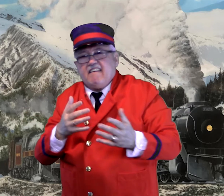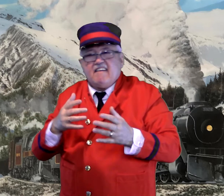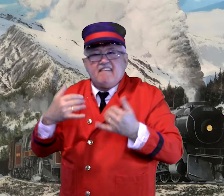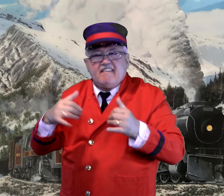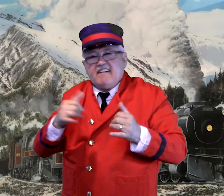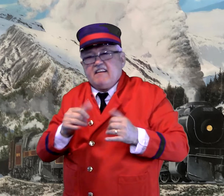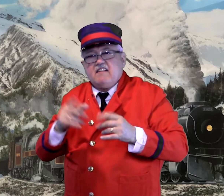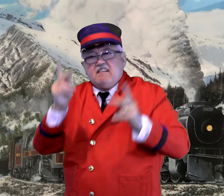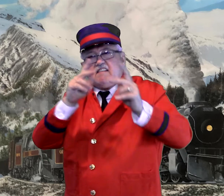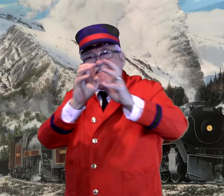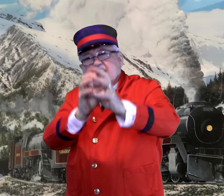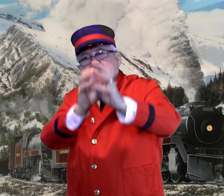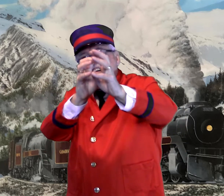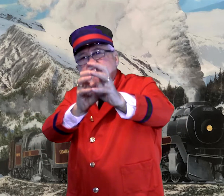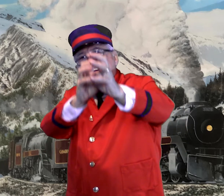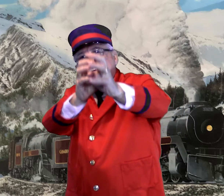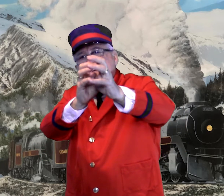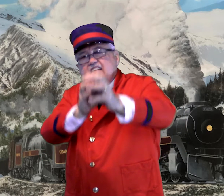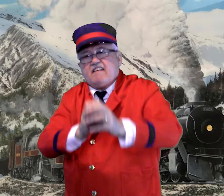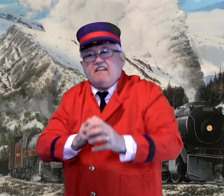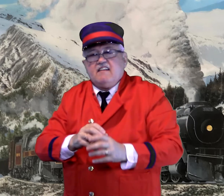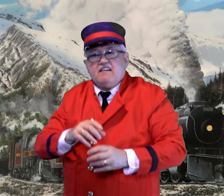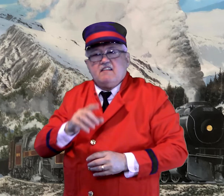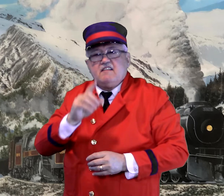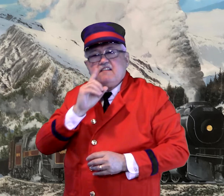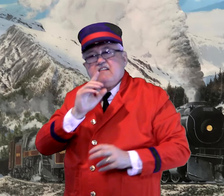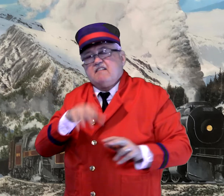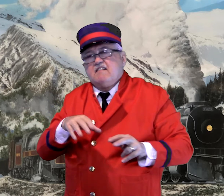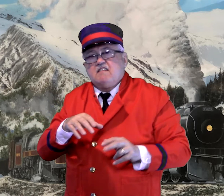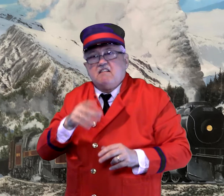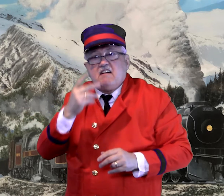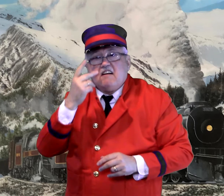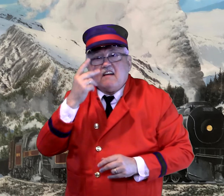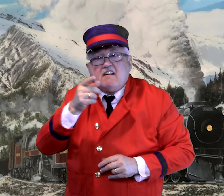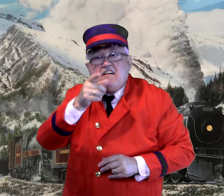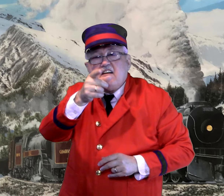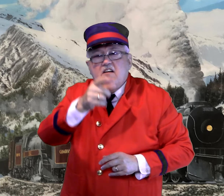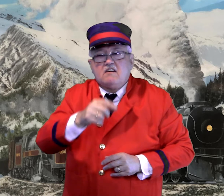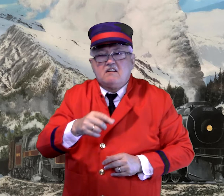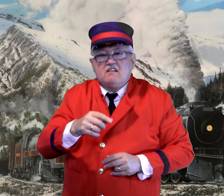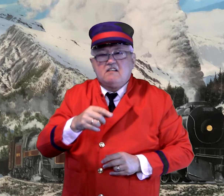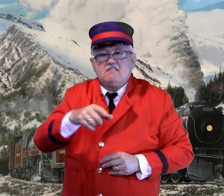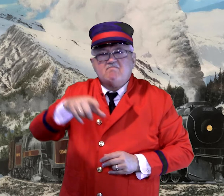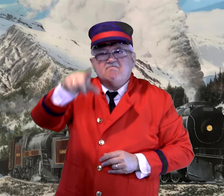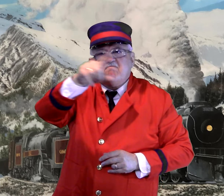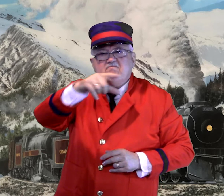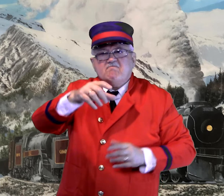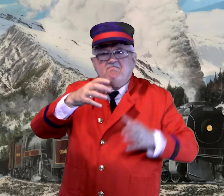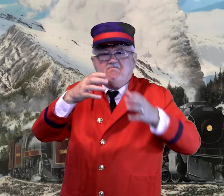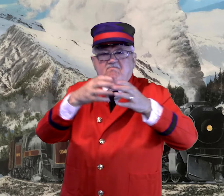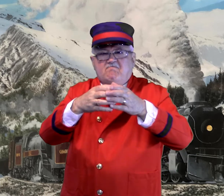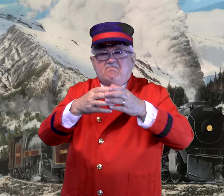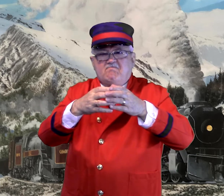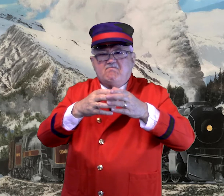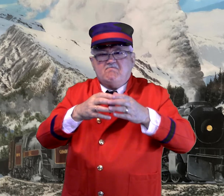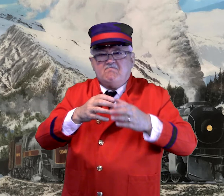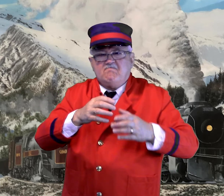train tracks. Looking forward, they saw people huddled having conversations. There was one group, however, that was